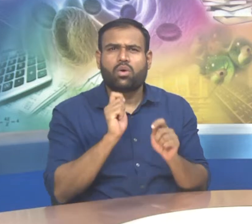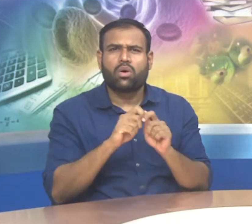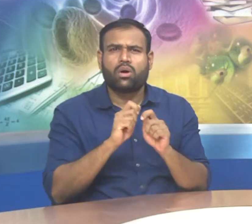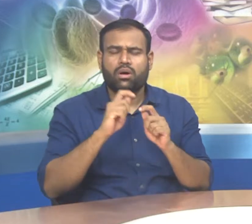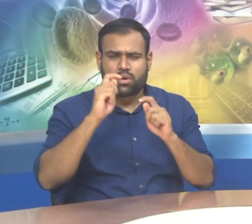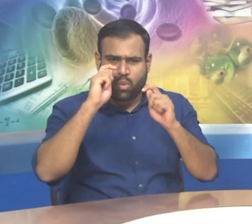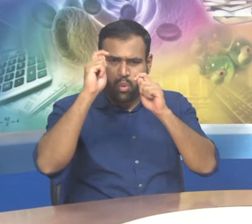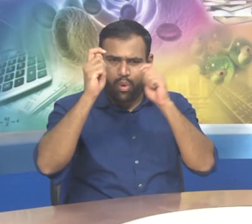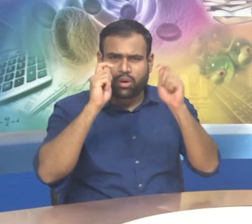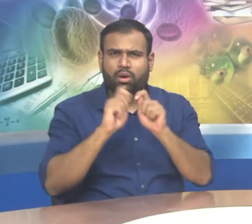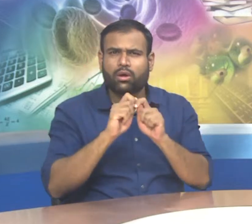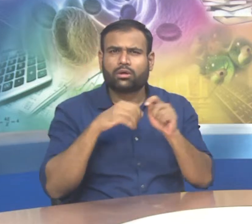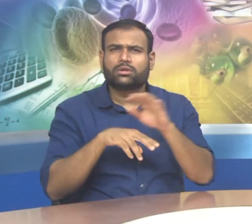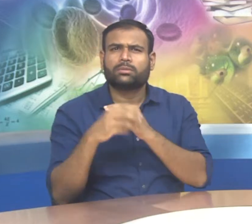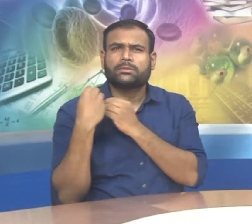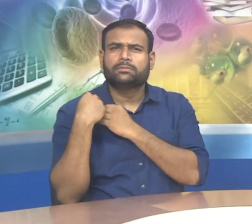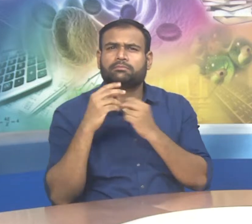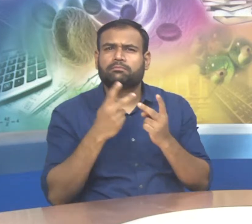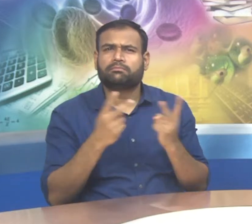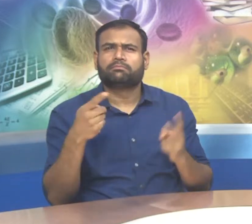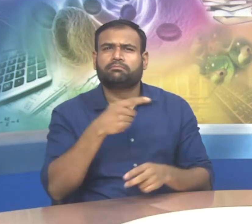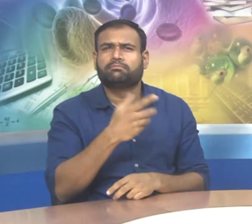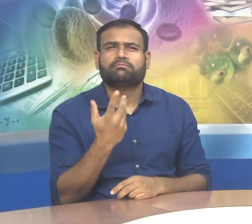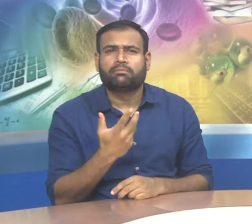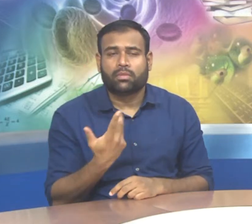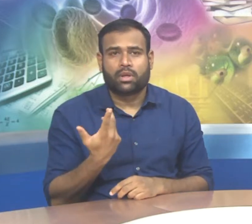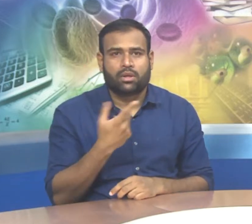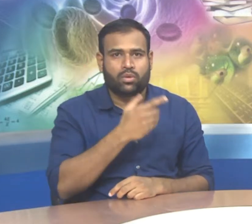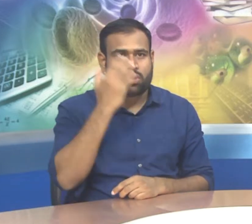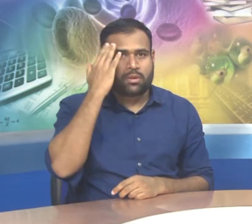Let us now understand the role of banking.